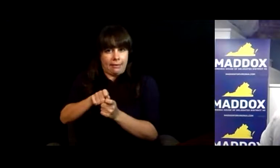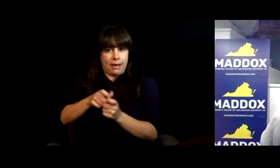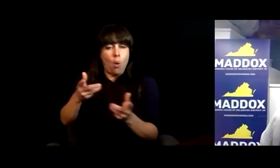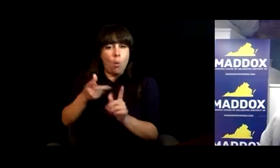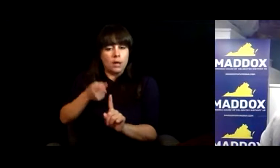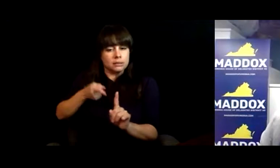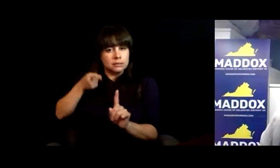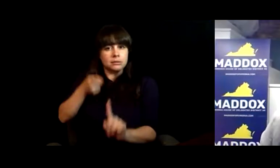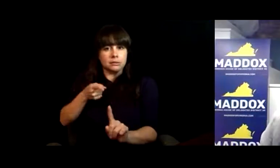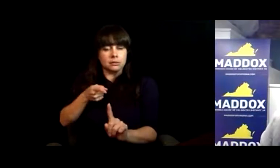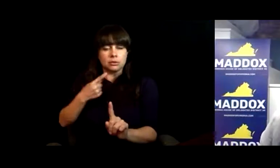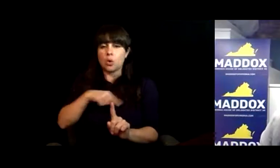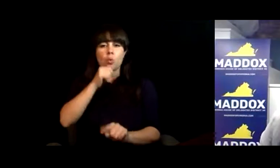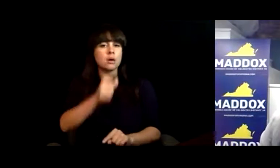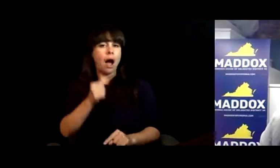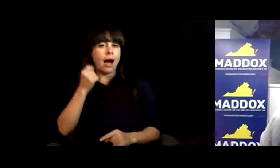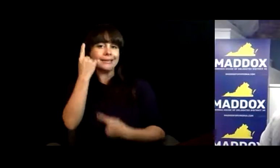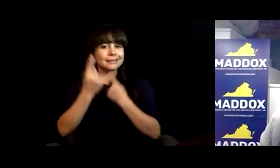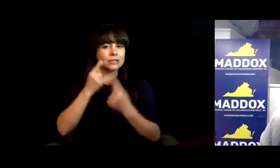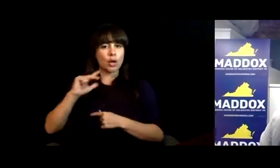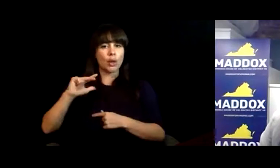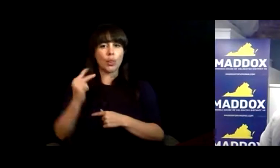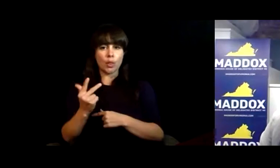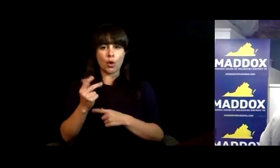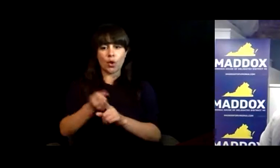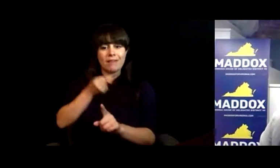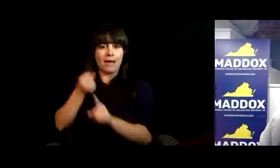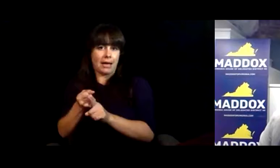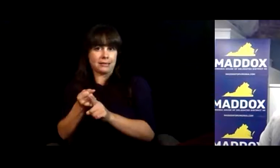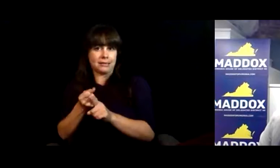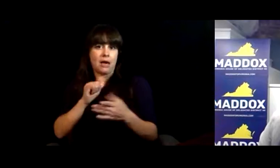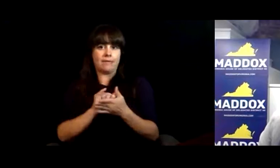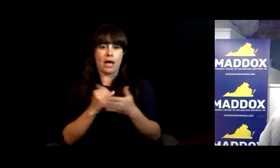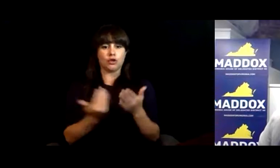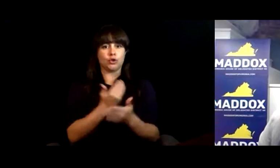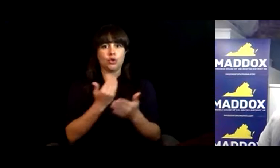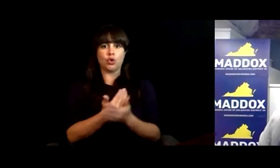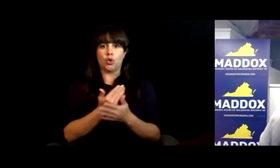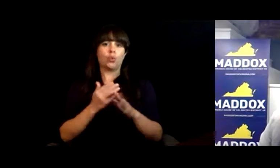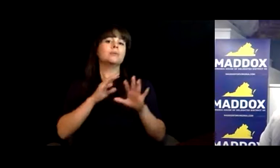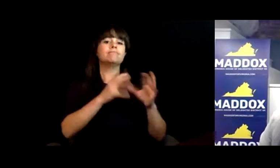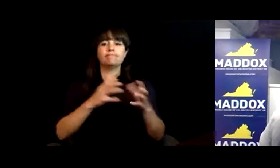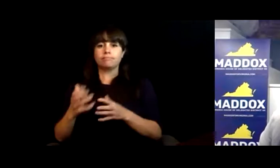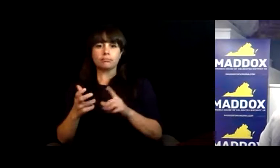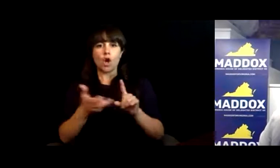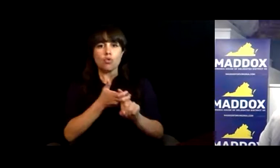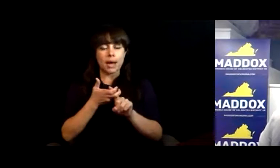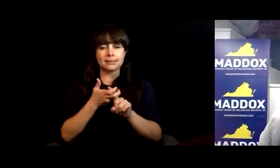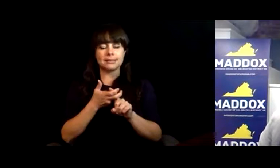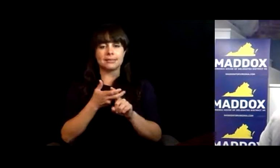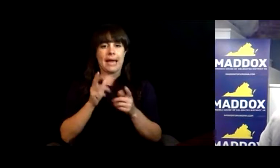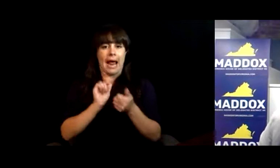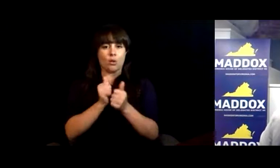considering the third order effects of this new paradigm for arrests and new paradigm for